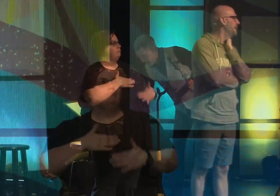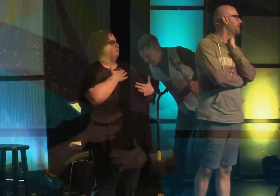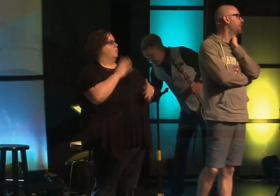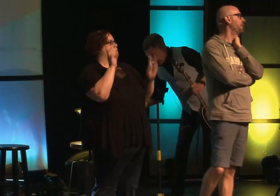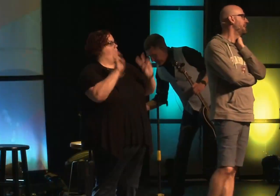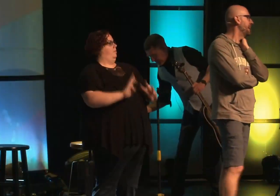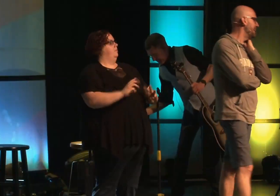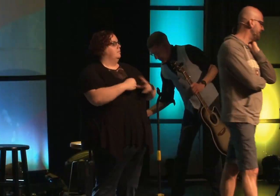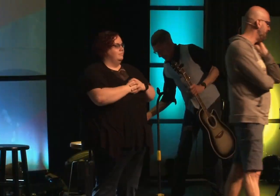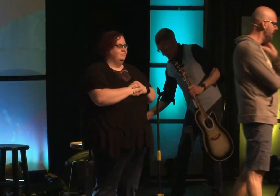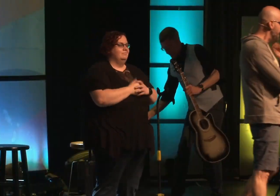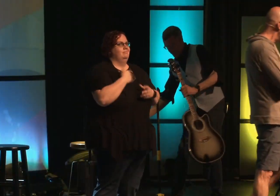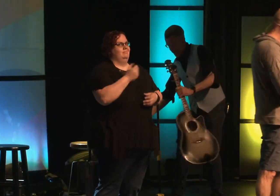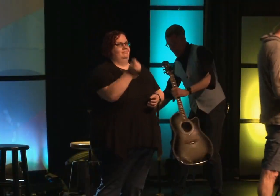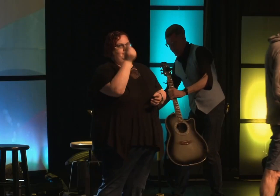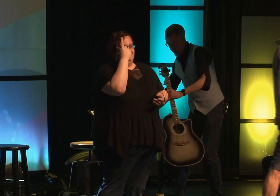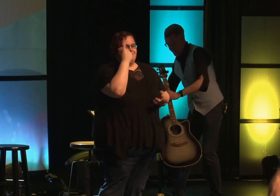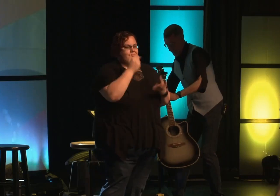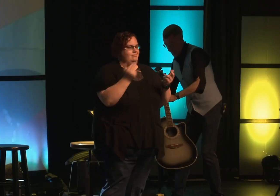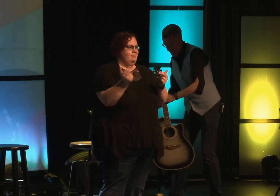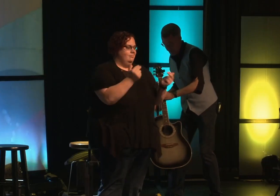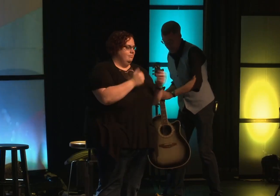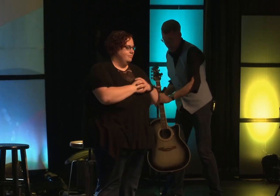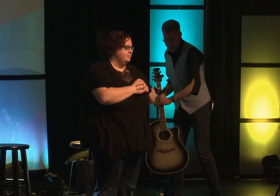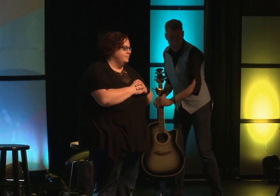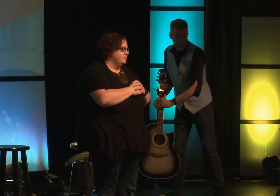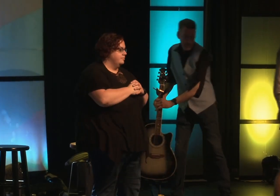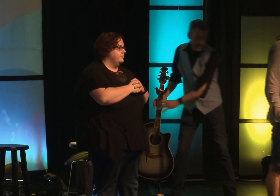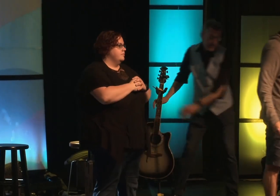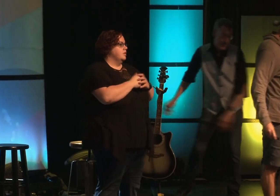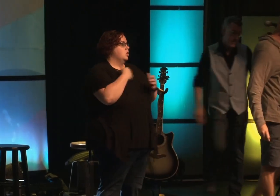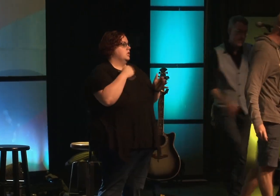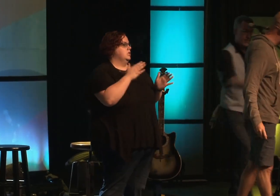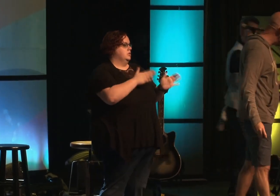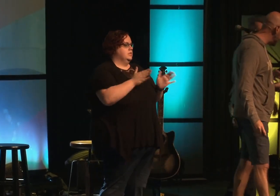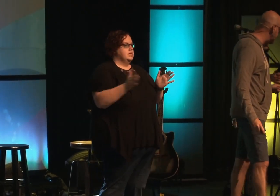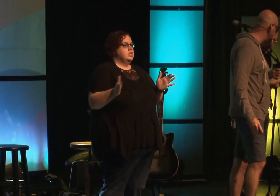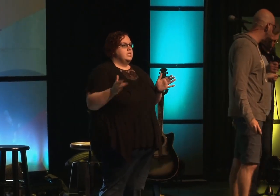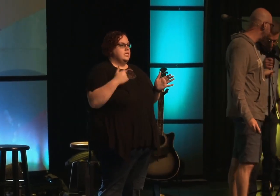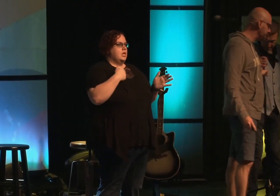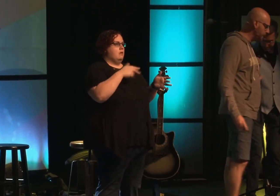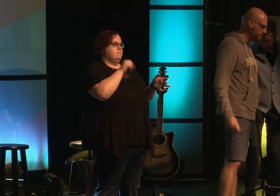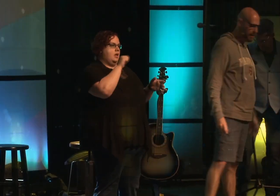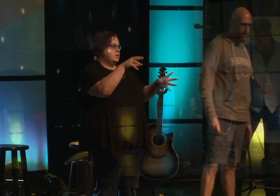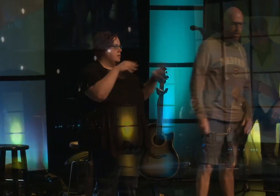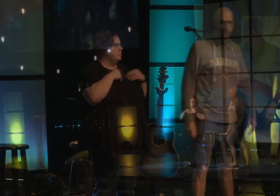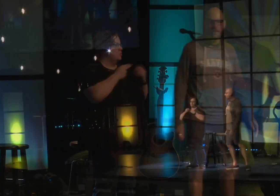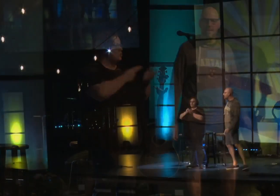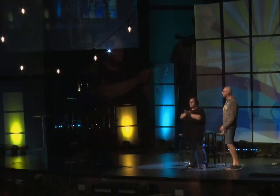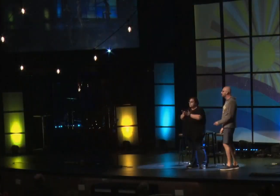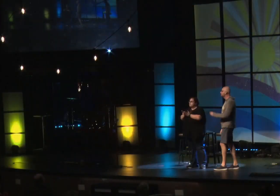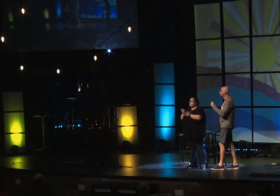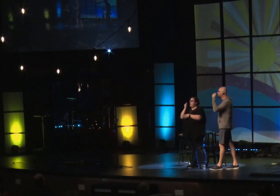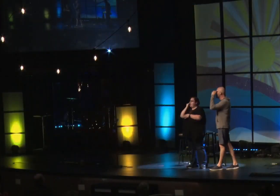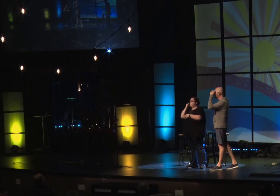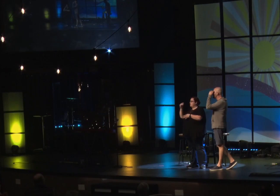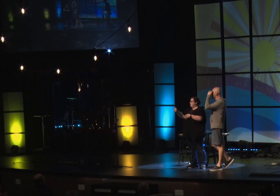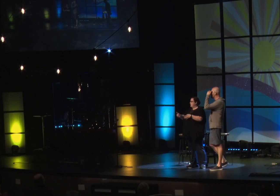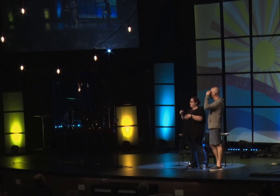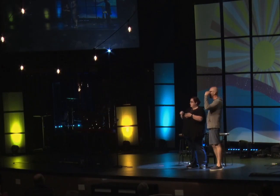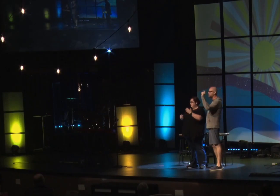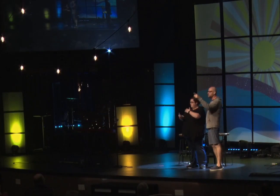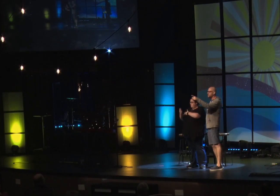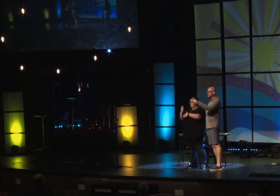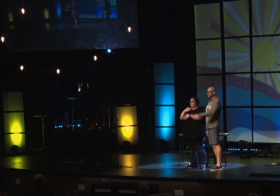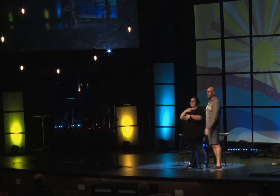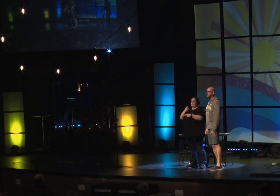it. So, well, it really is good. We're in our series, Unacceptable Truth. If you're a guest today, thanks, Simon. If you're a guest this morning, my name